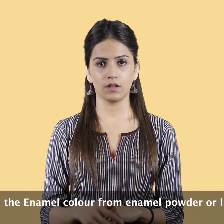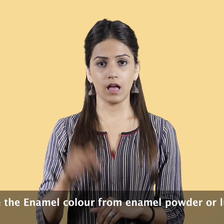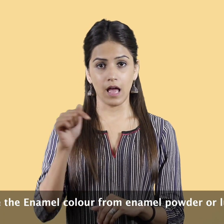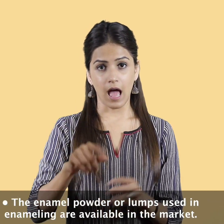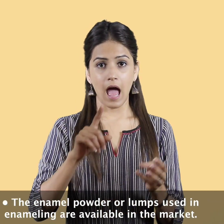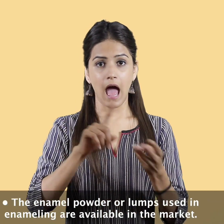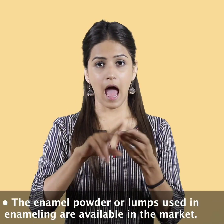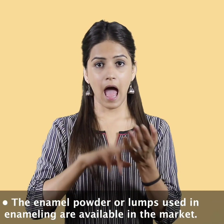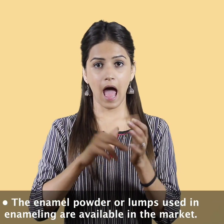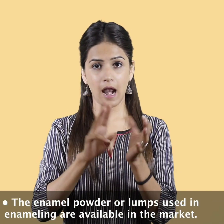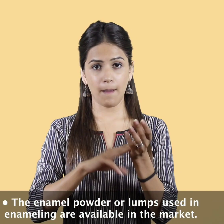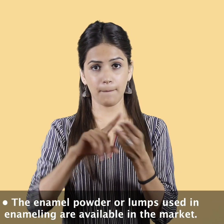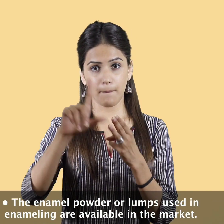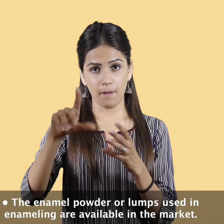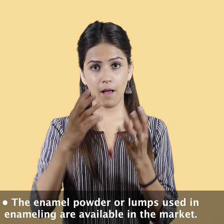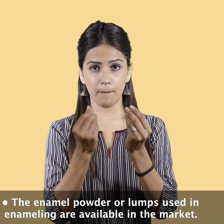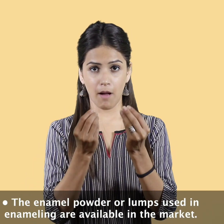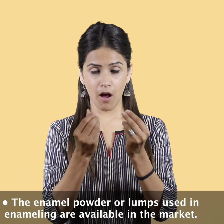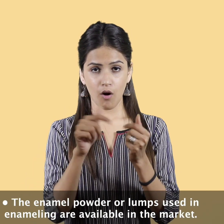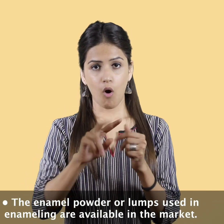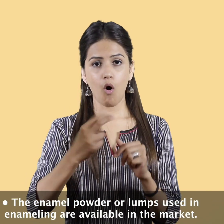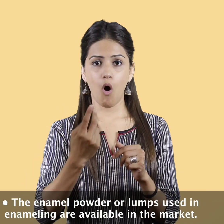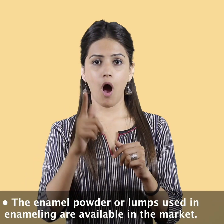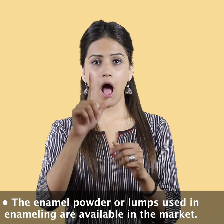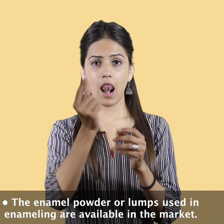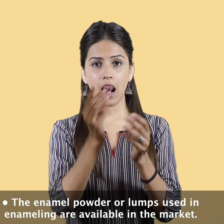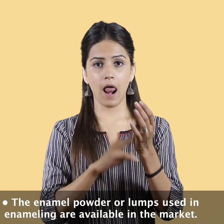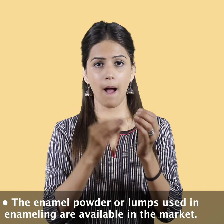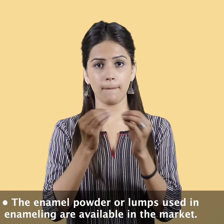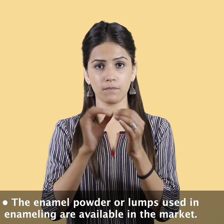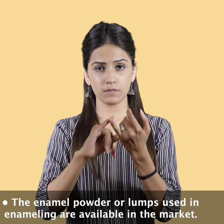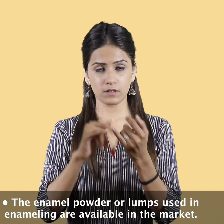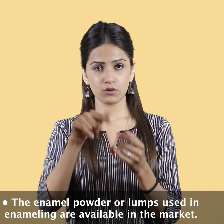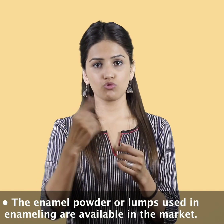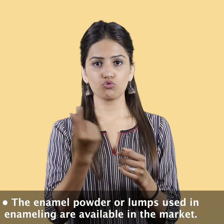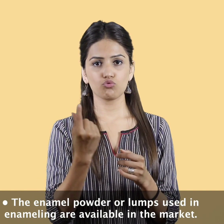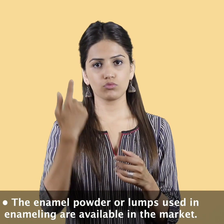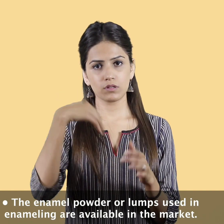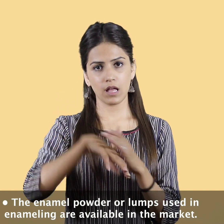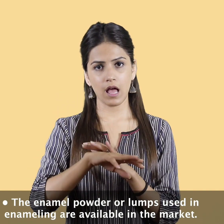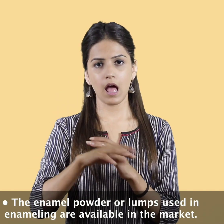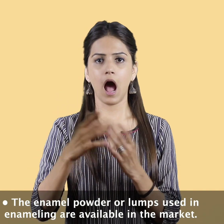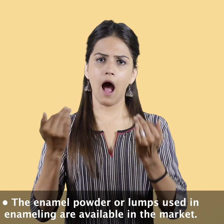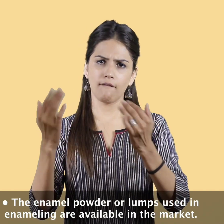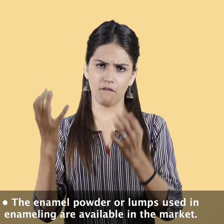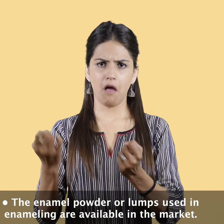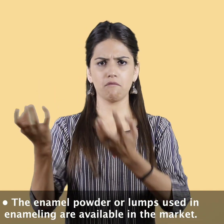The enamel powder or lumps used in enamelling are available in the market.